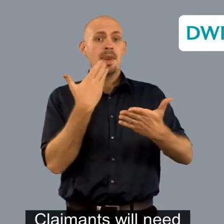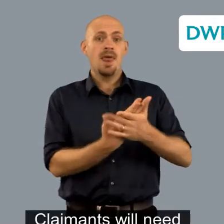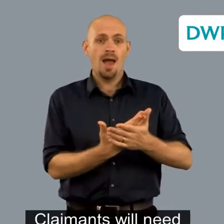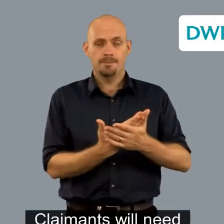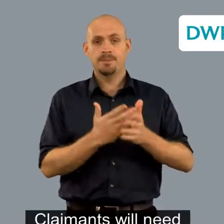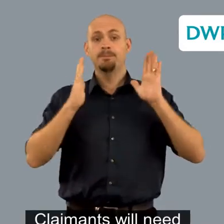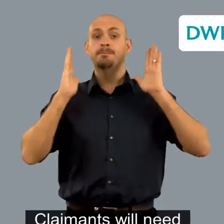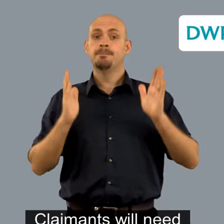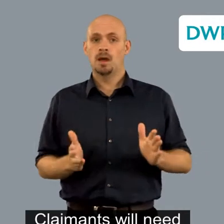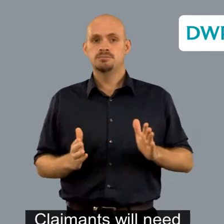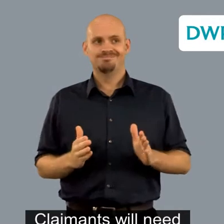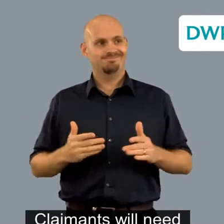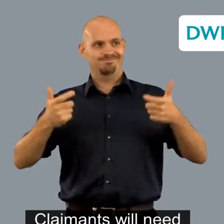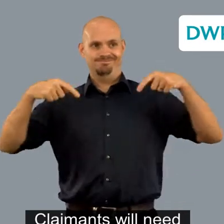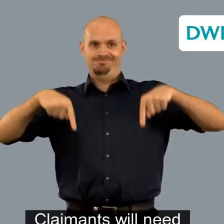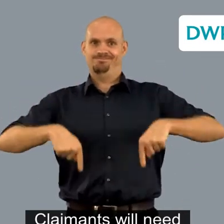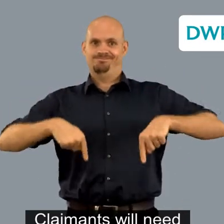Claimants will need to be present in Great Britain,